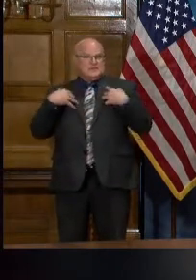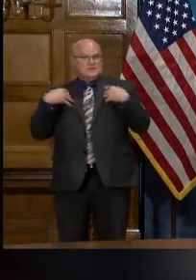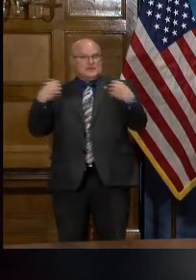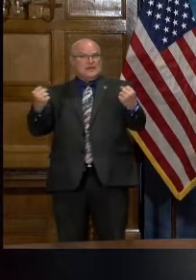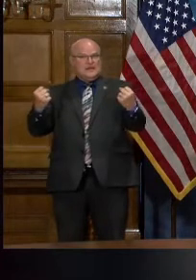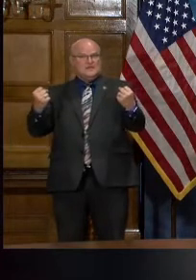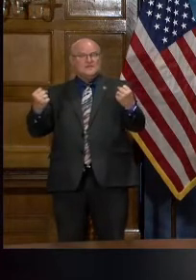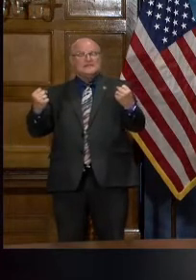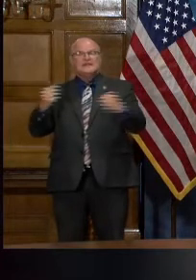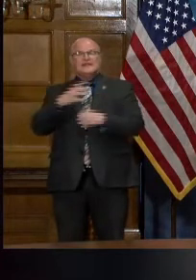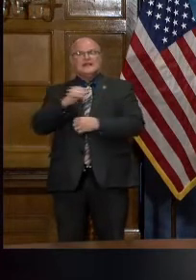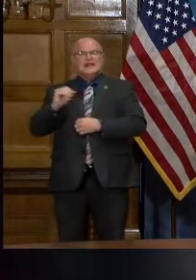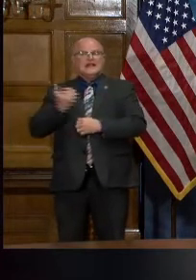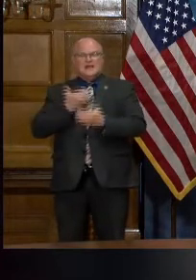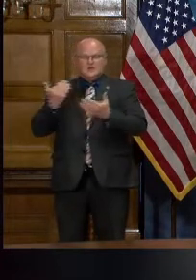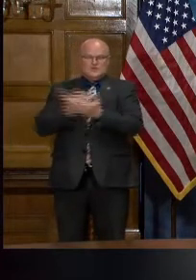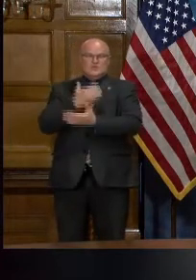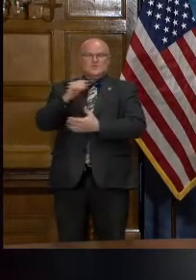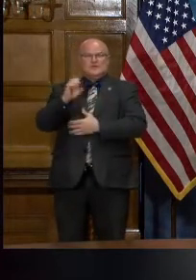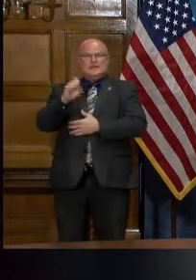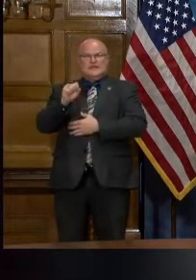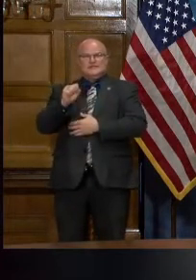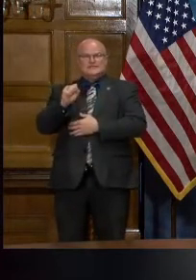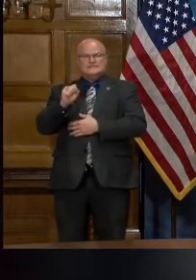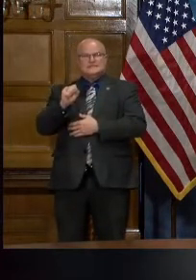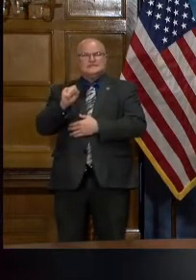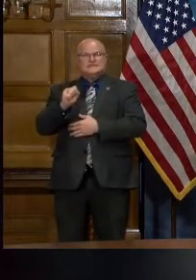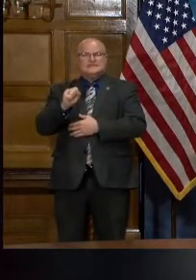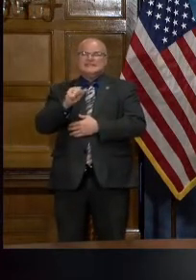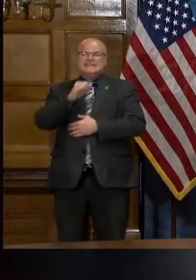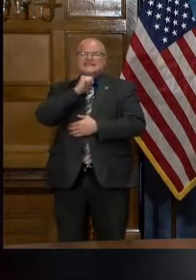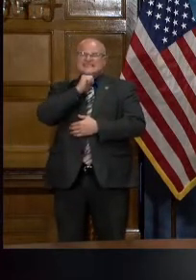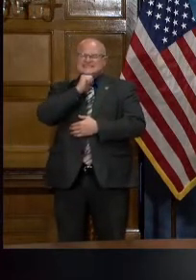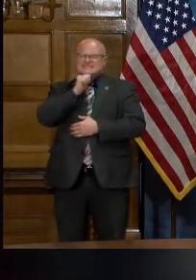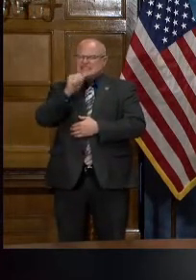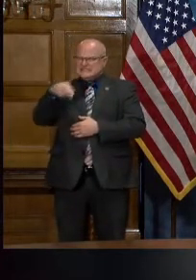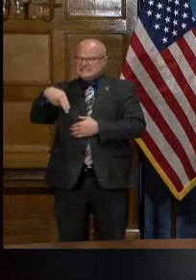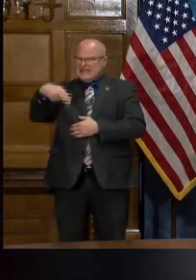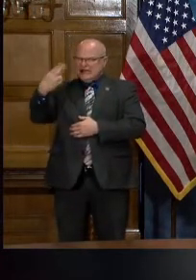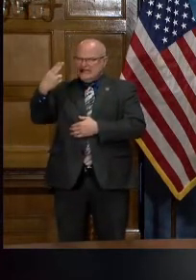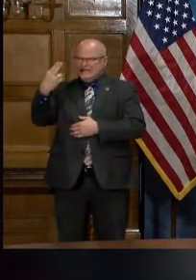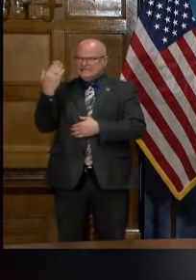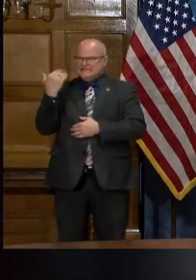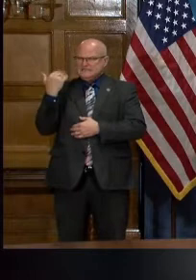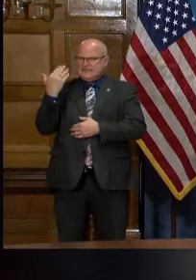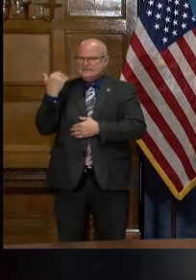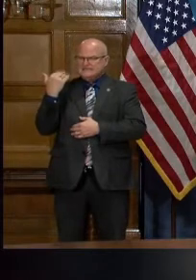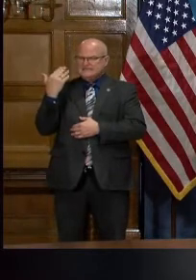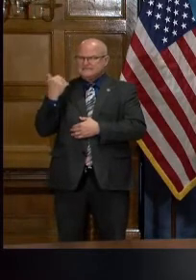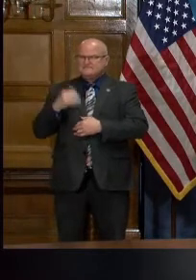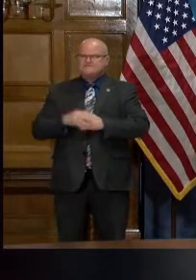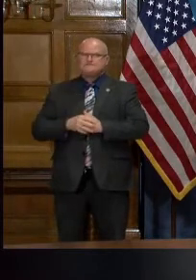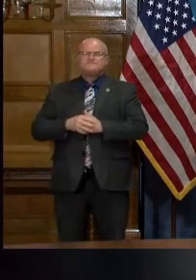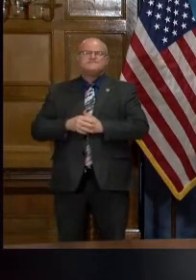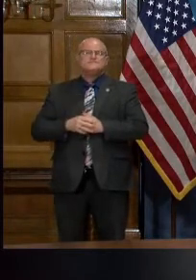recovering, and our new cases coming on board is not as high as it has been in the past.